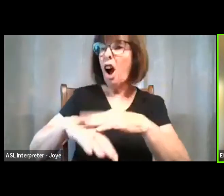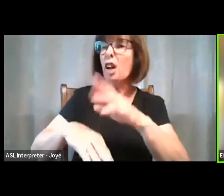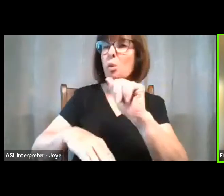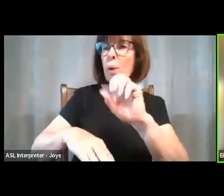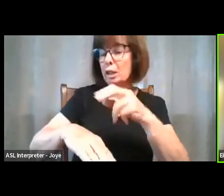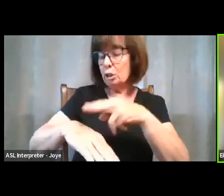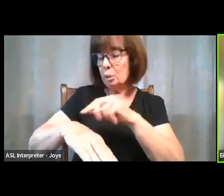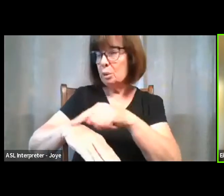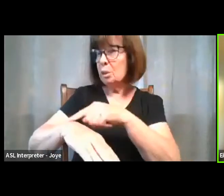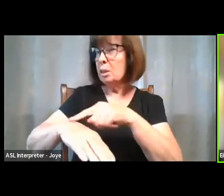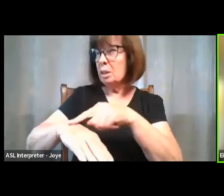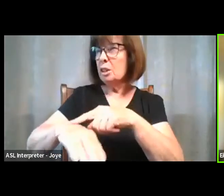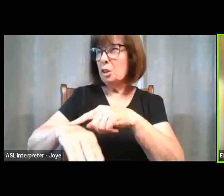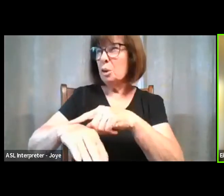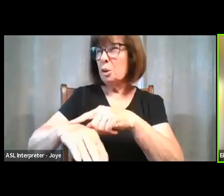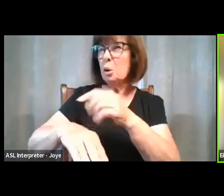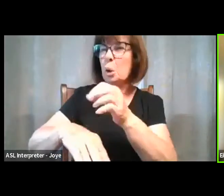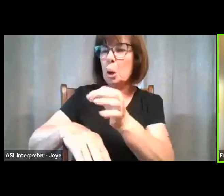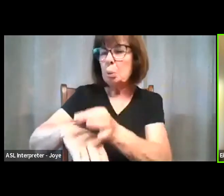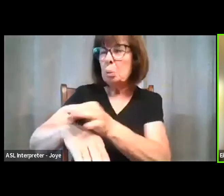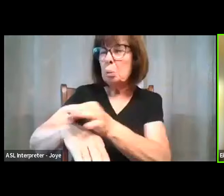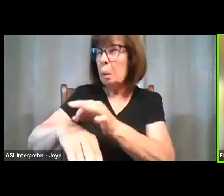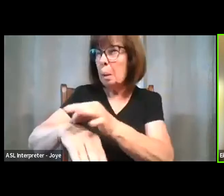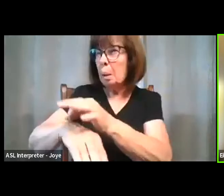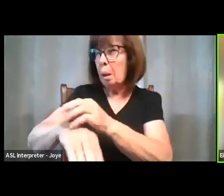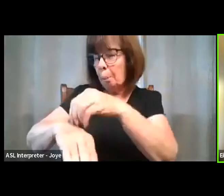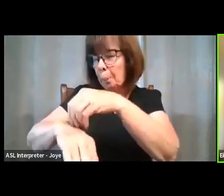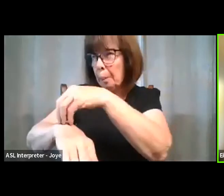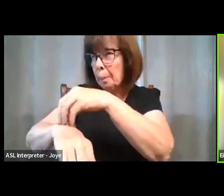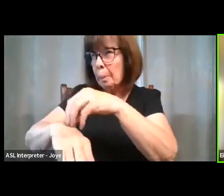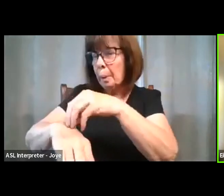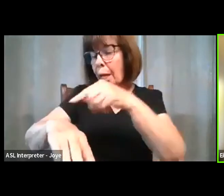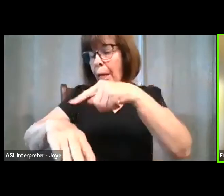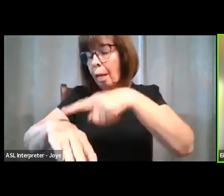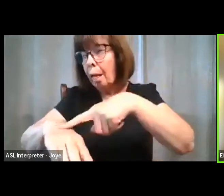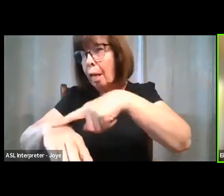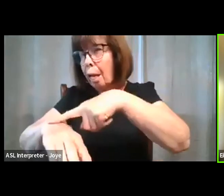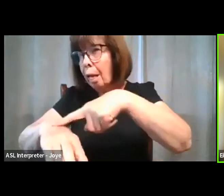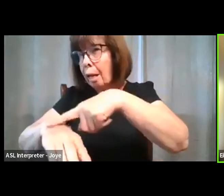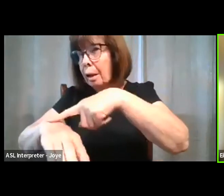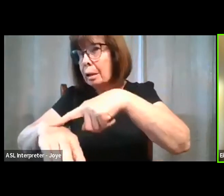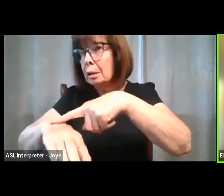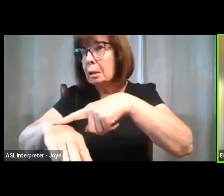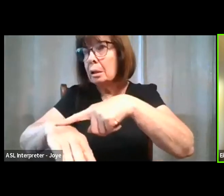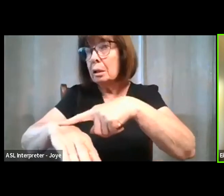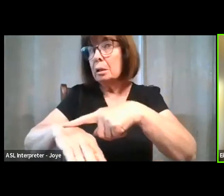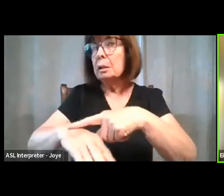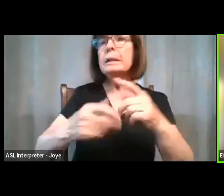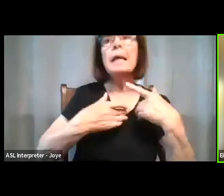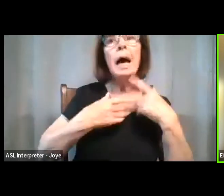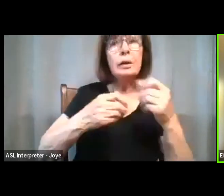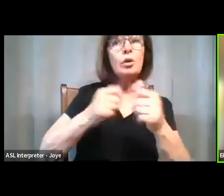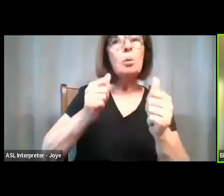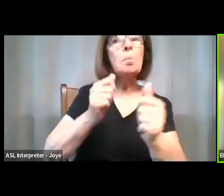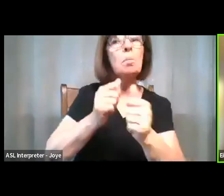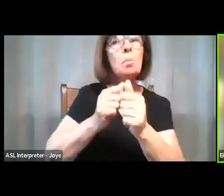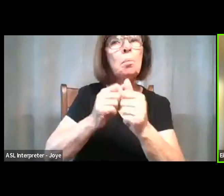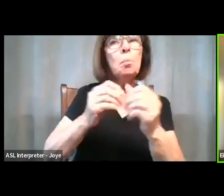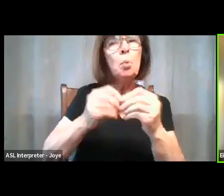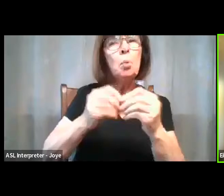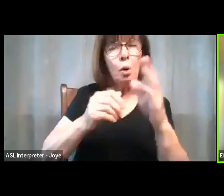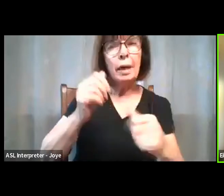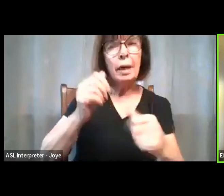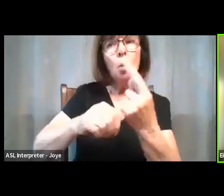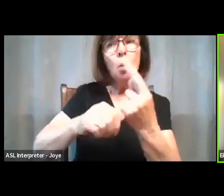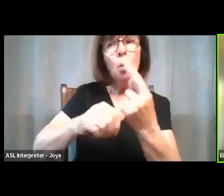open sores, blisters, or pustules, usually more than one sore from the rash. It's